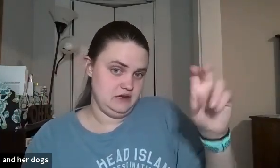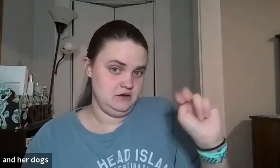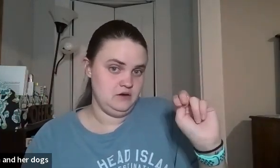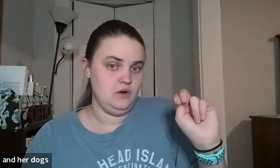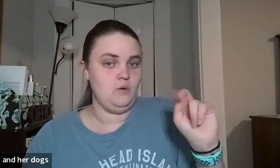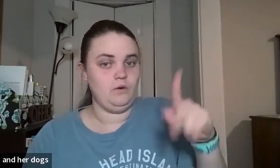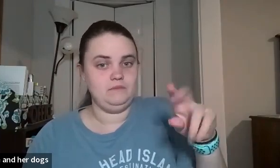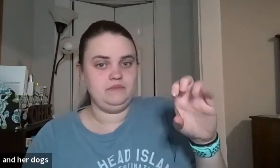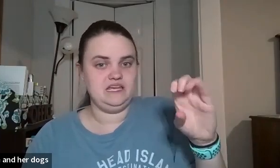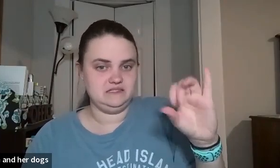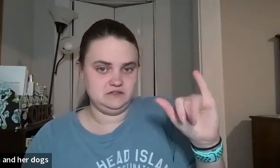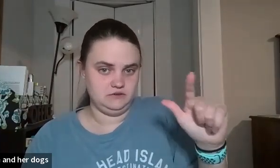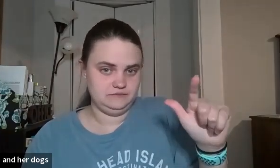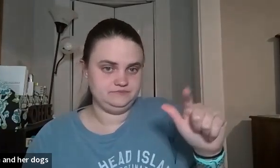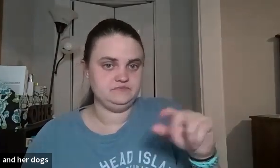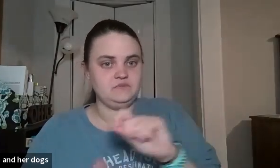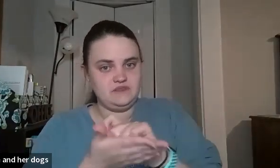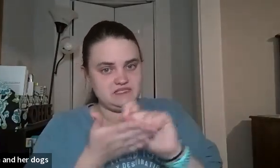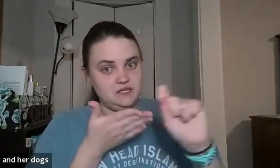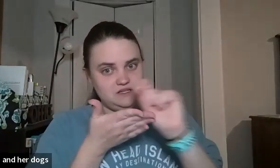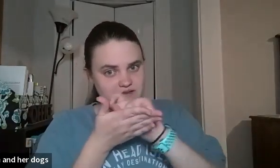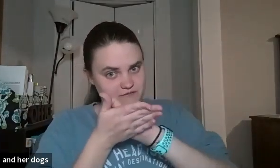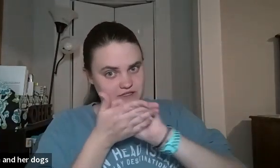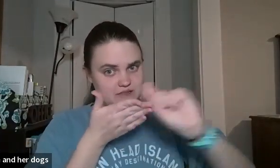pen or pencil. That's how you tell the difference.